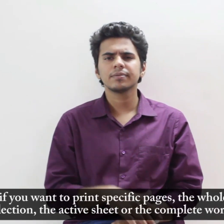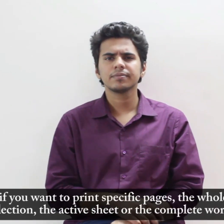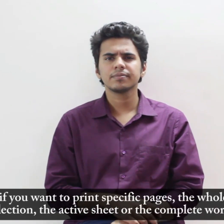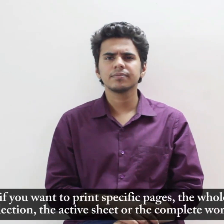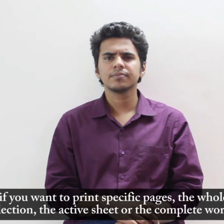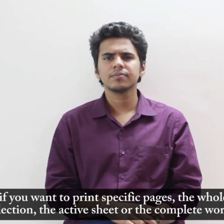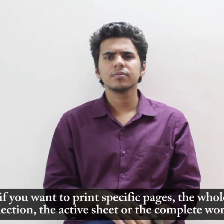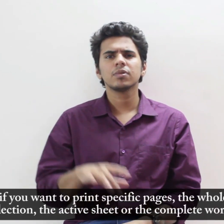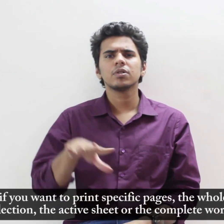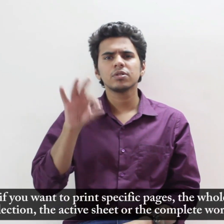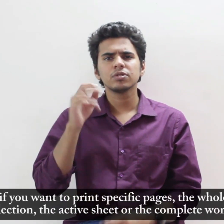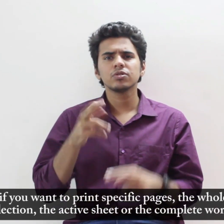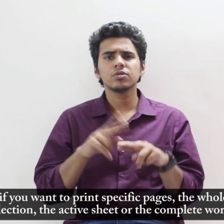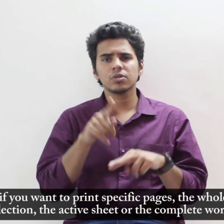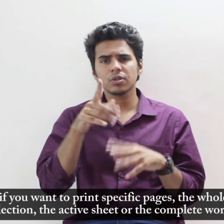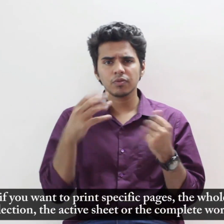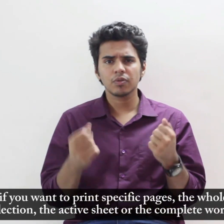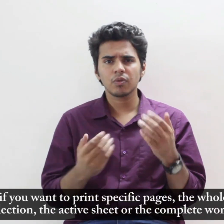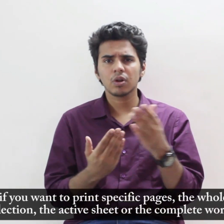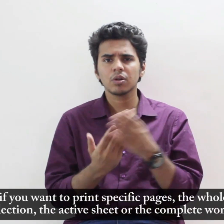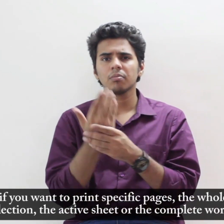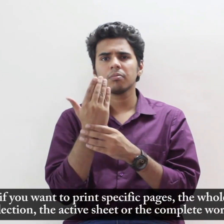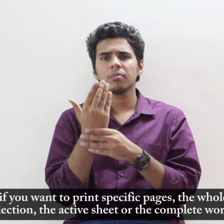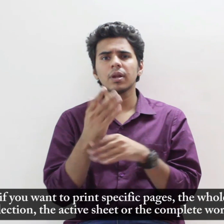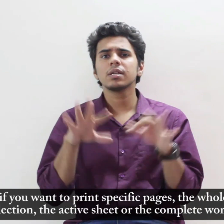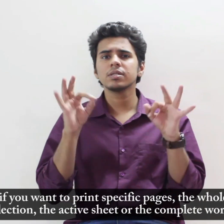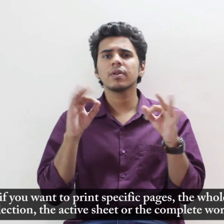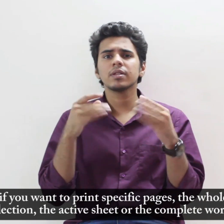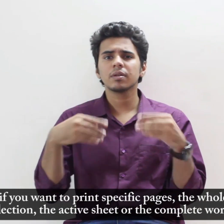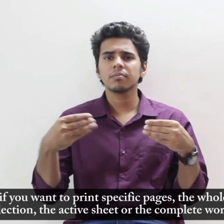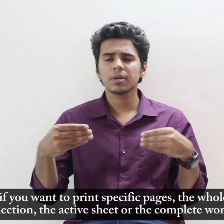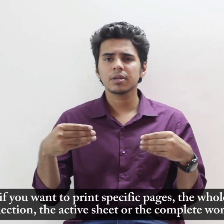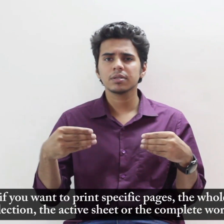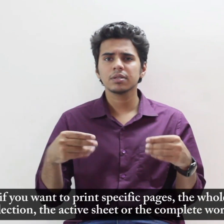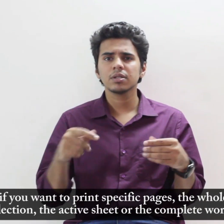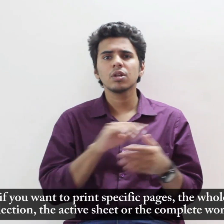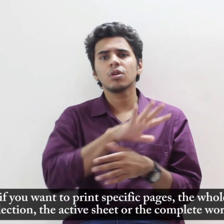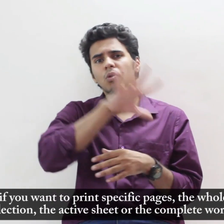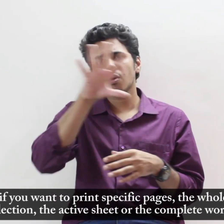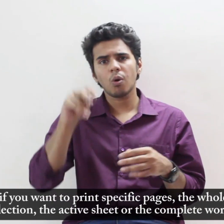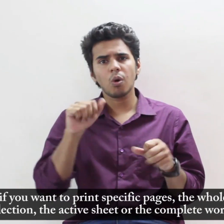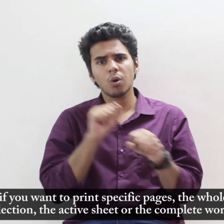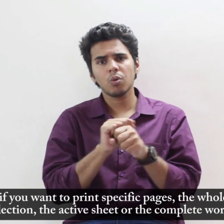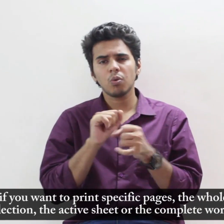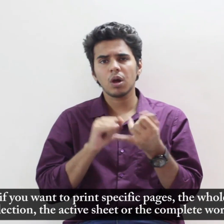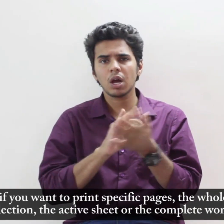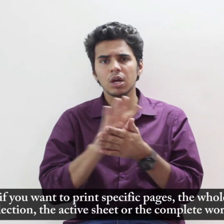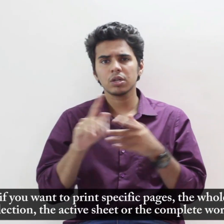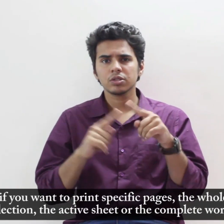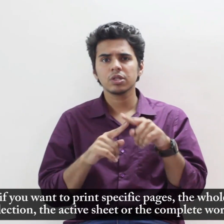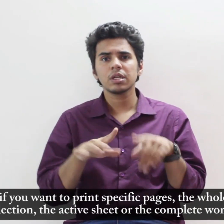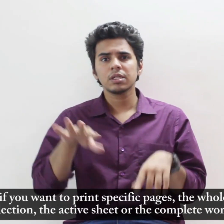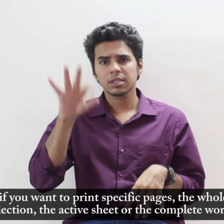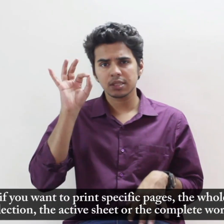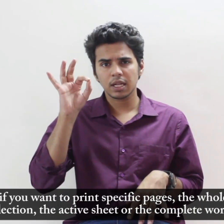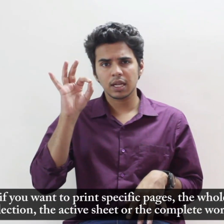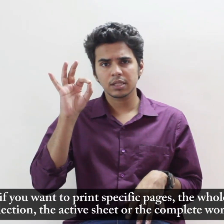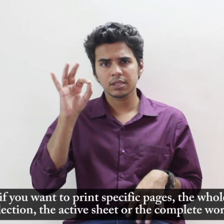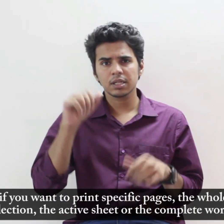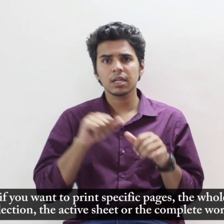Choose if you want to print specific pages, the whole worksheet, a selection, the active sheet, or the complete workbook.